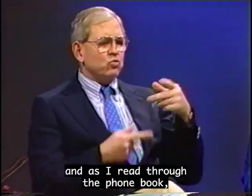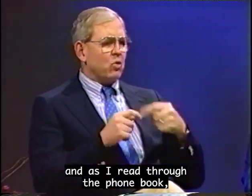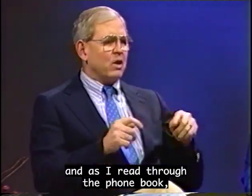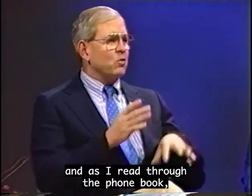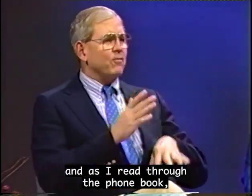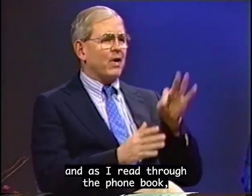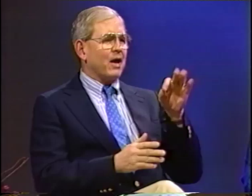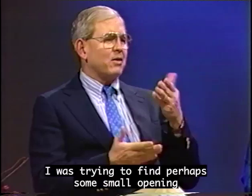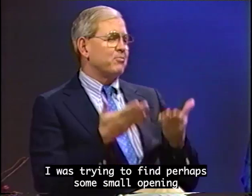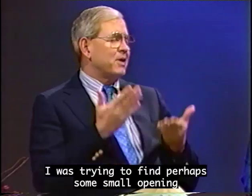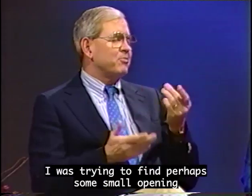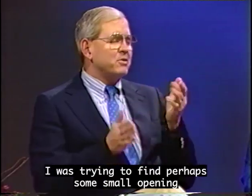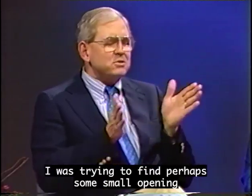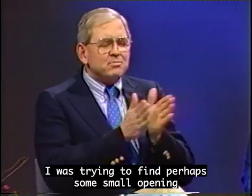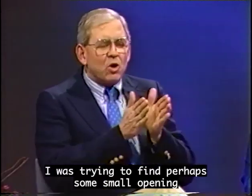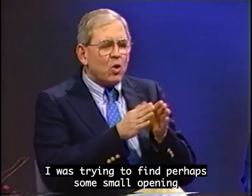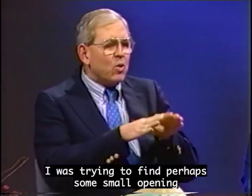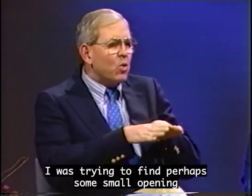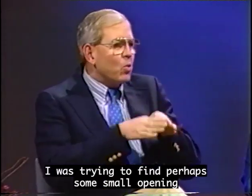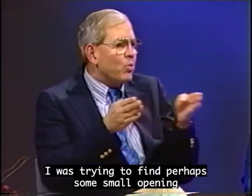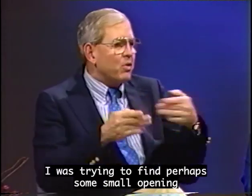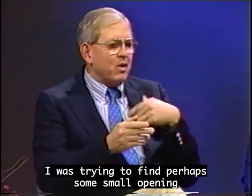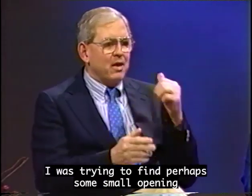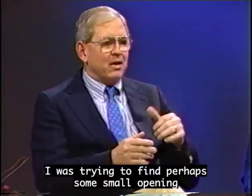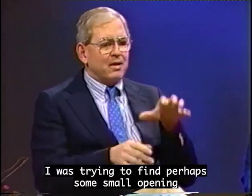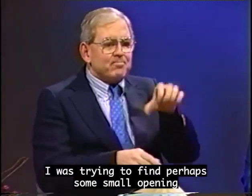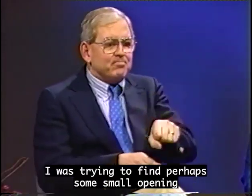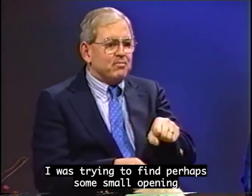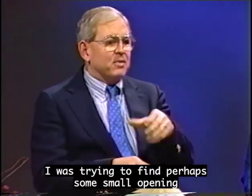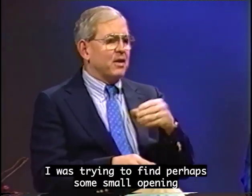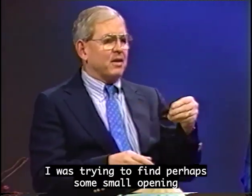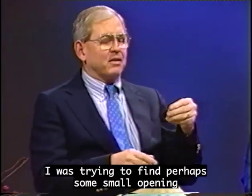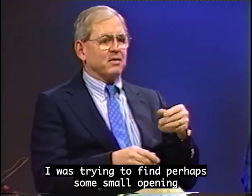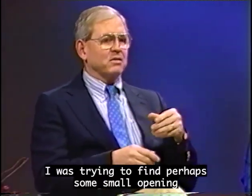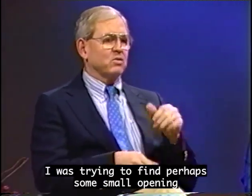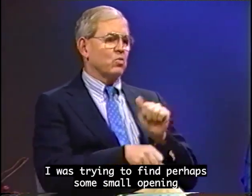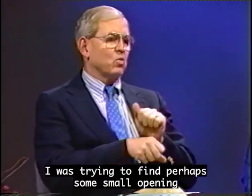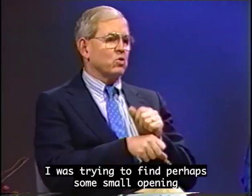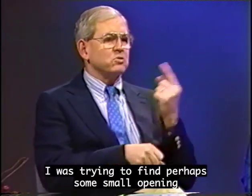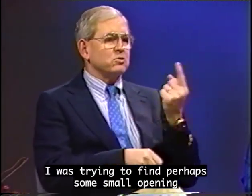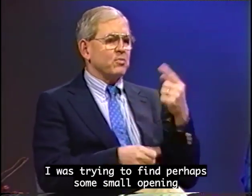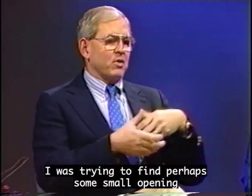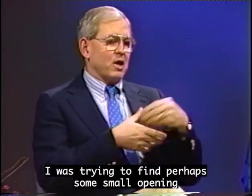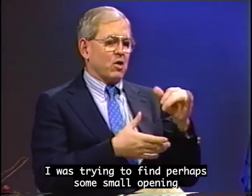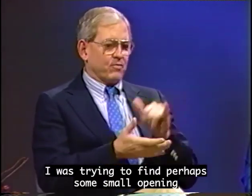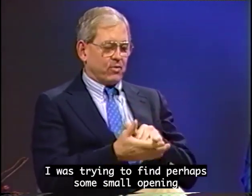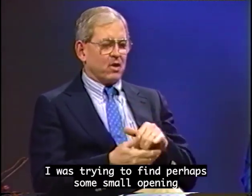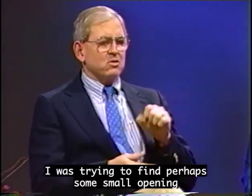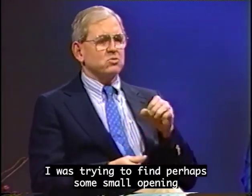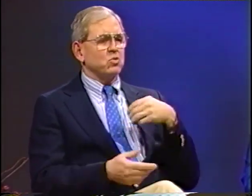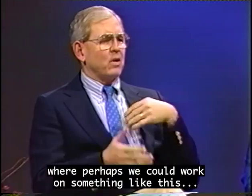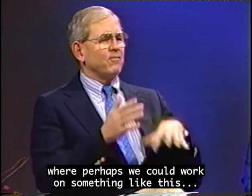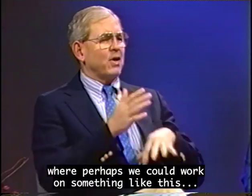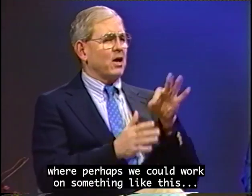the phone book, I was trying to find perhaps some small opening